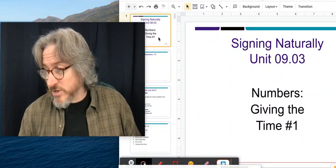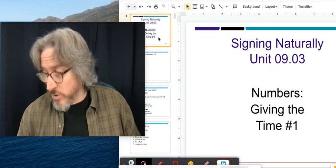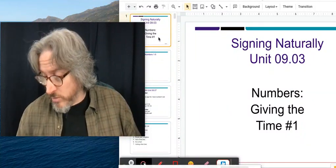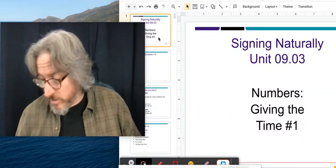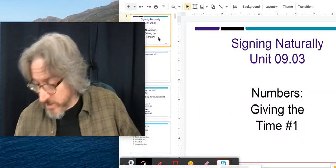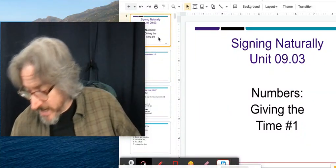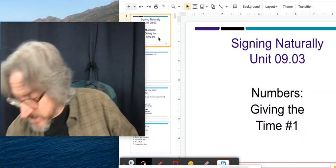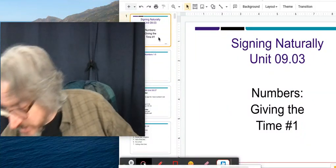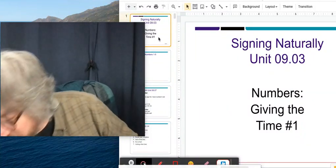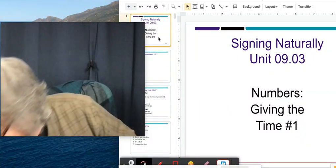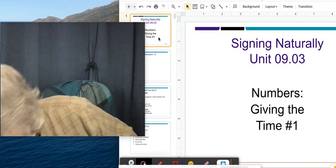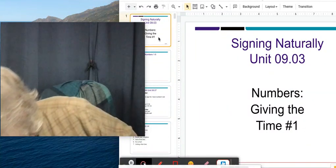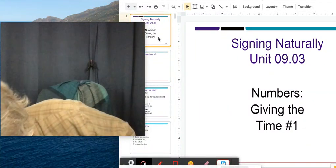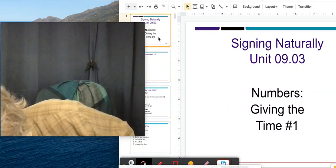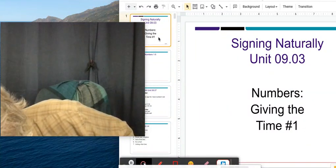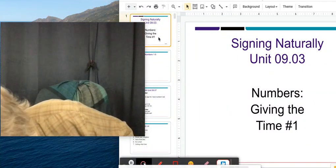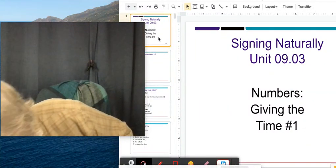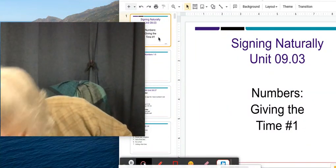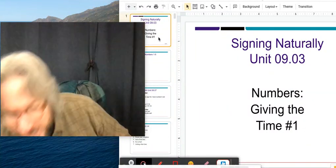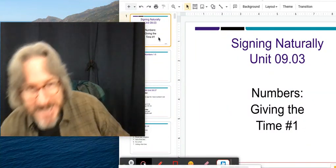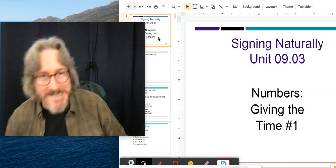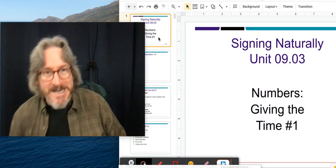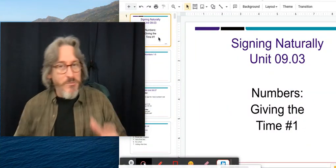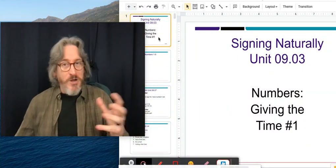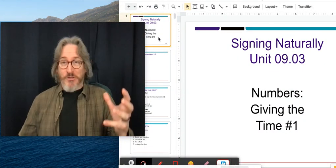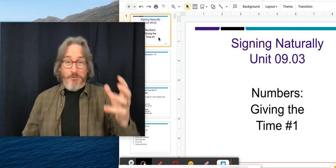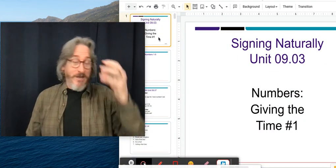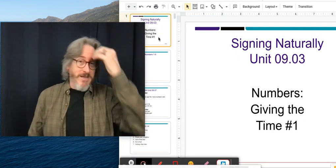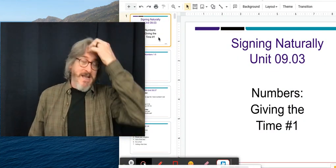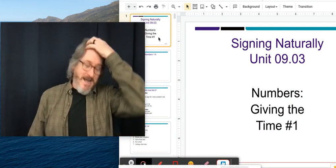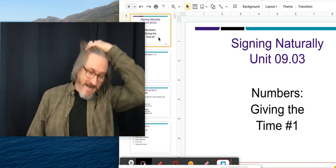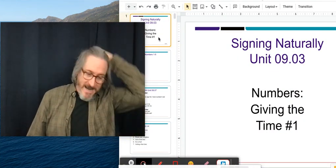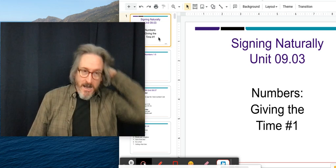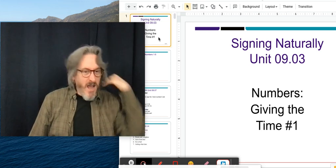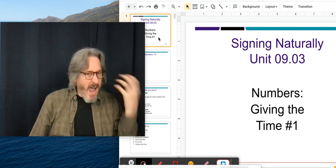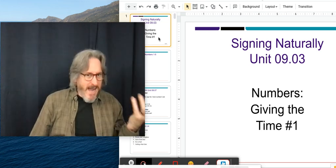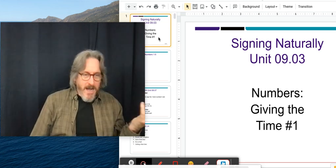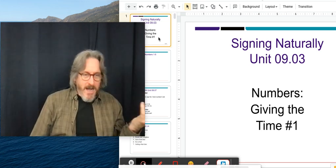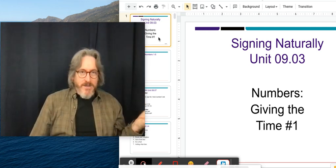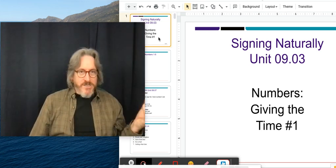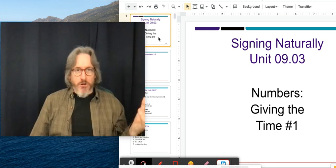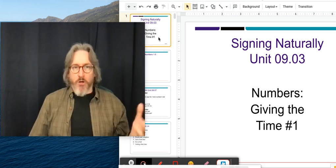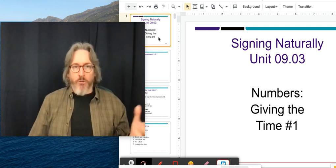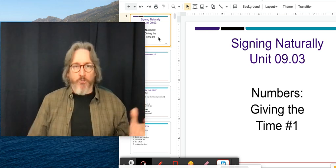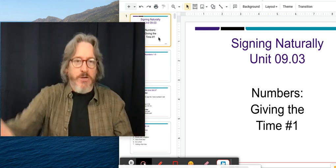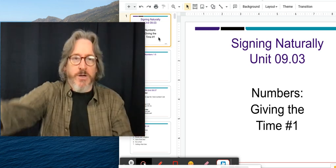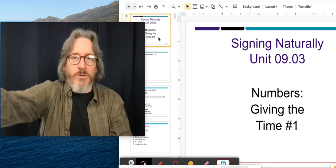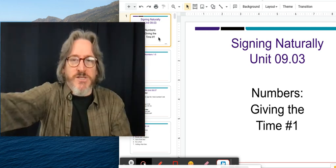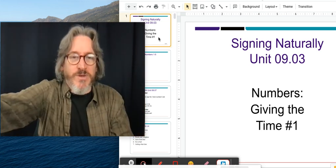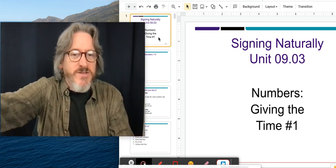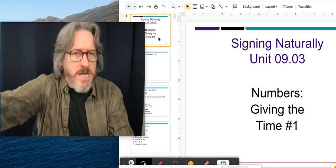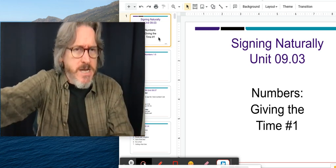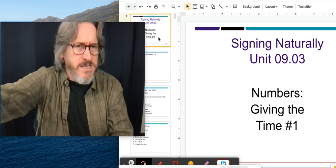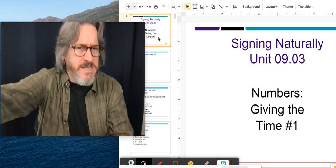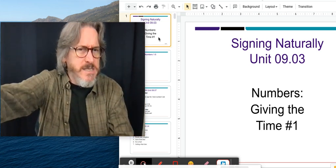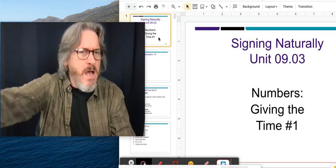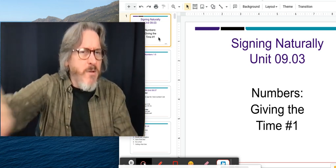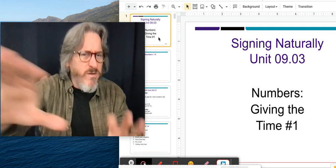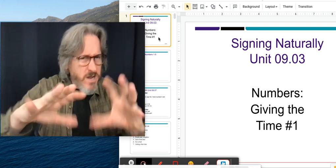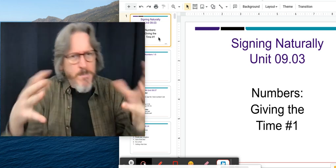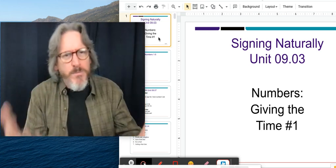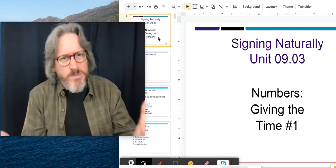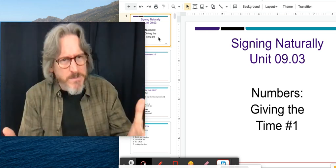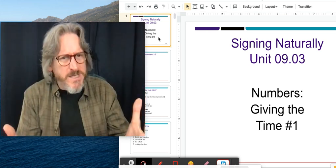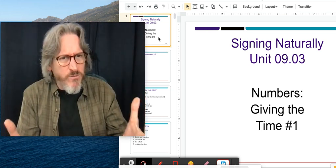Okay, so the next short lecture is 9.3. Again, these are all really quick ones. We've done